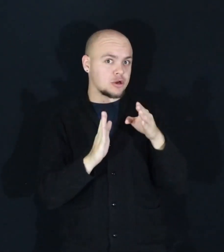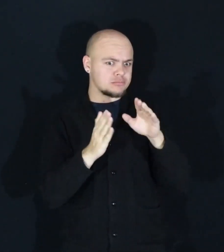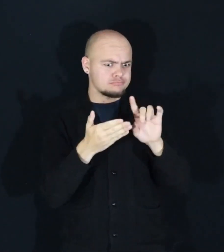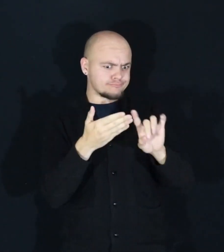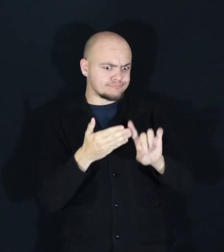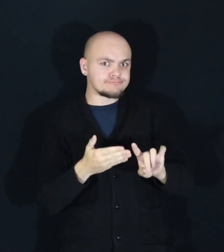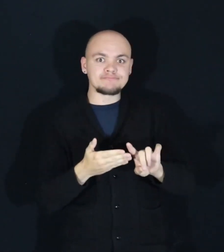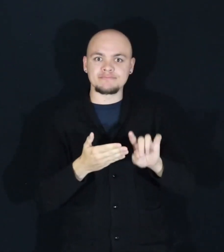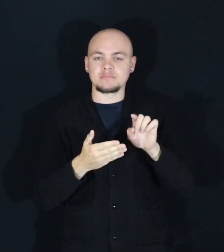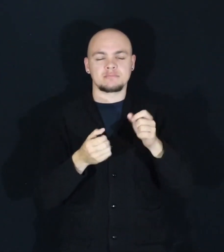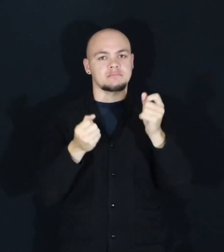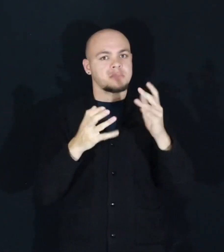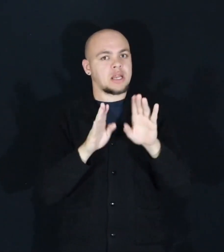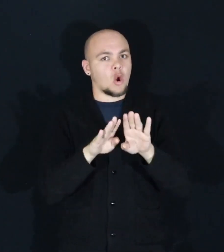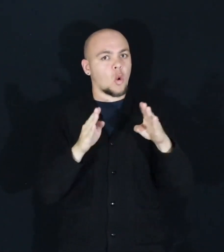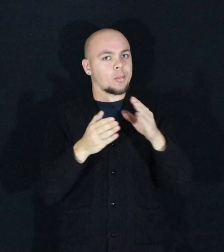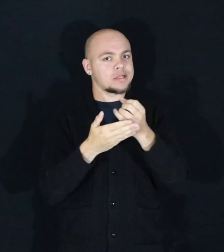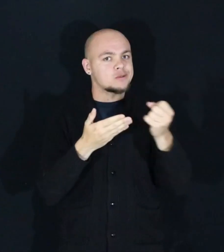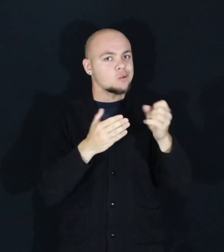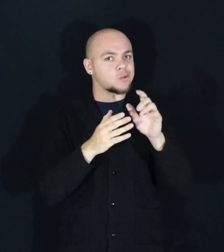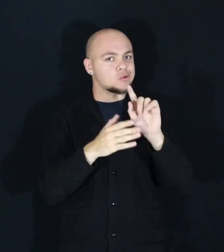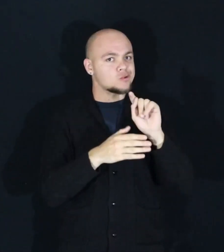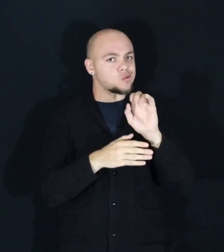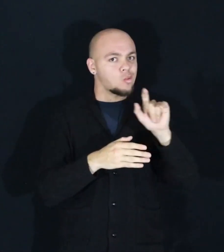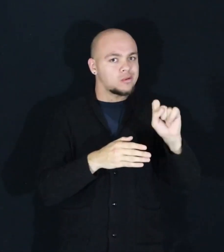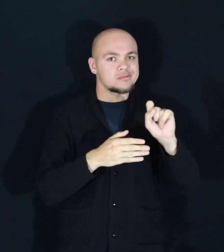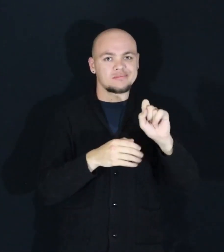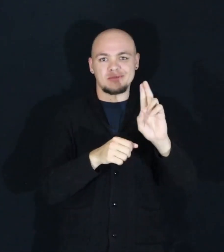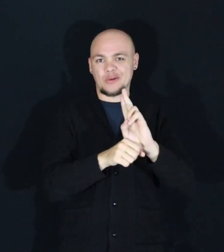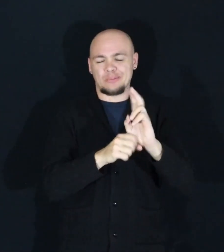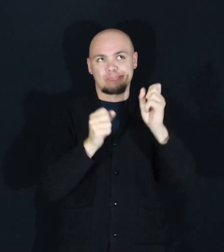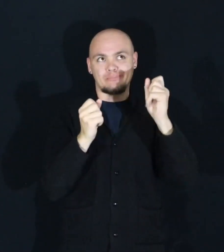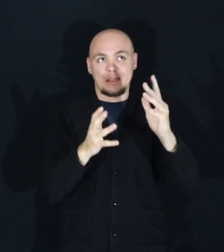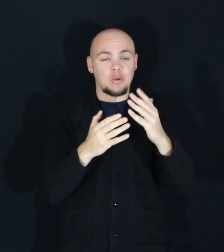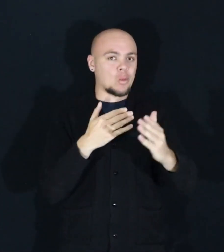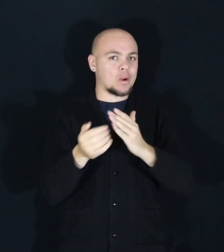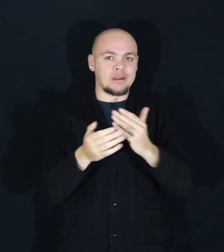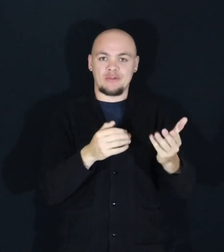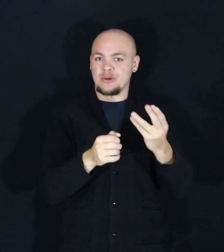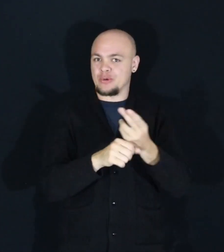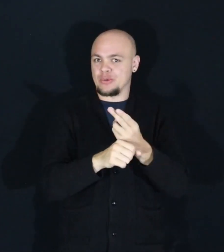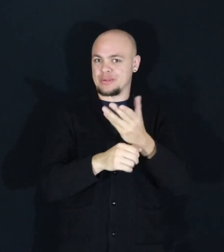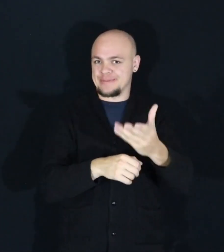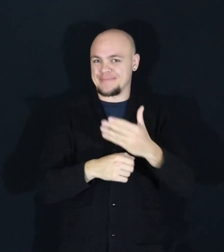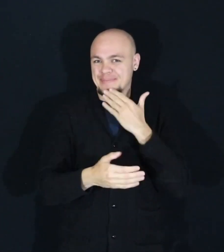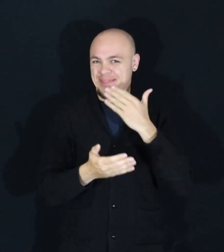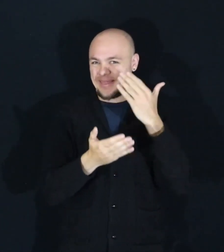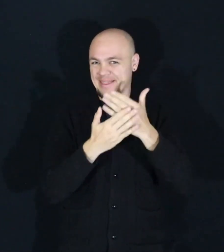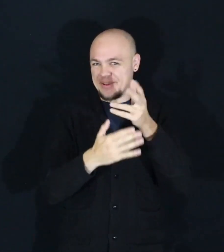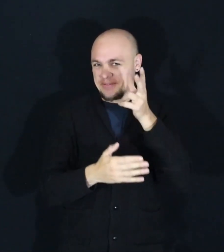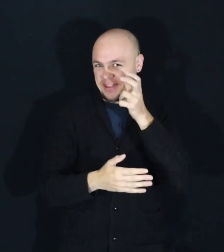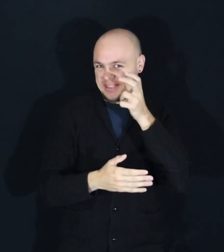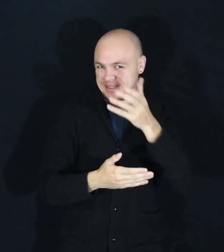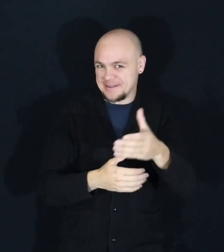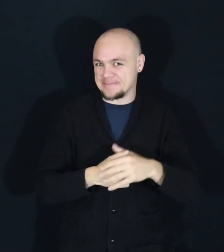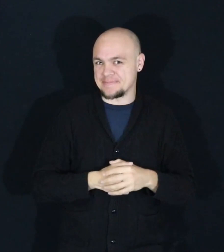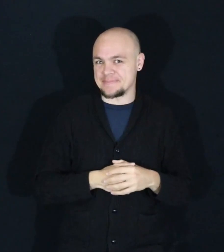because there are a lot of open source tools that are really useful for whatever you're working on. Thank you for listening.